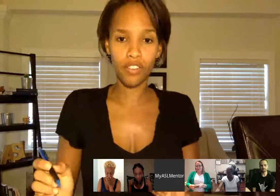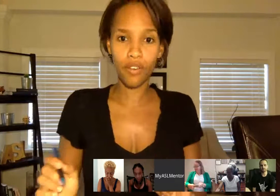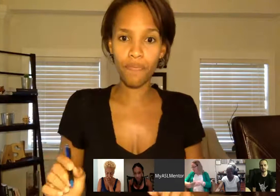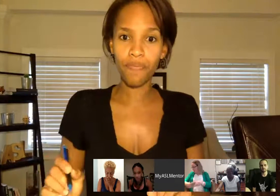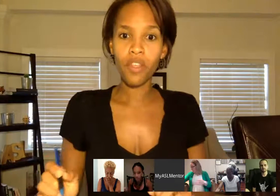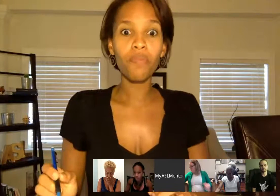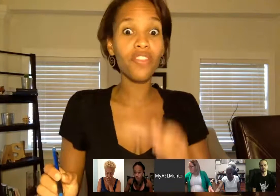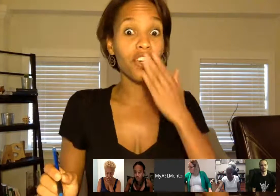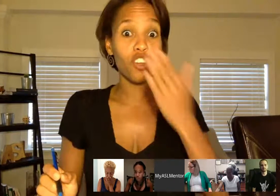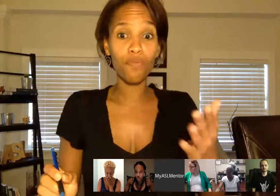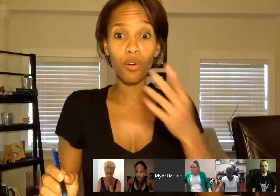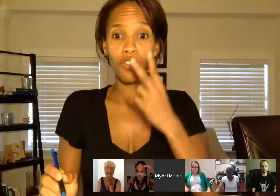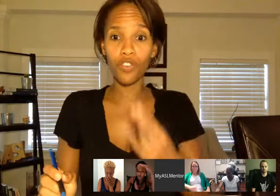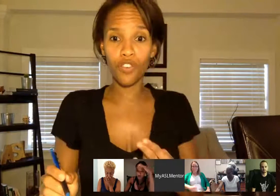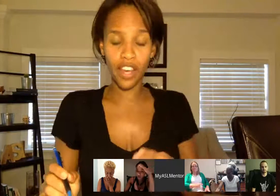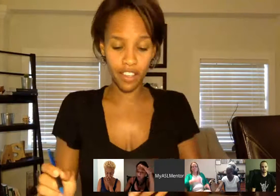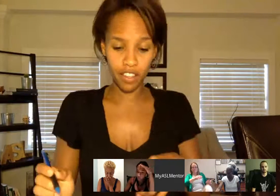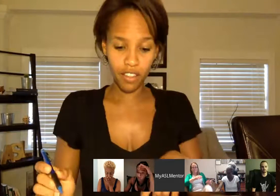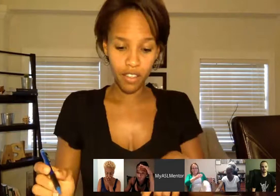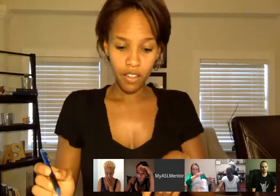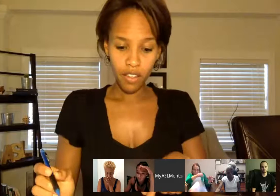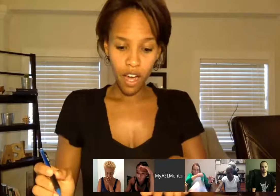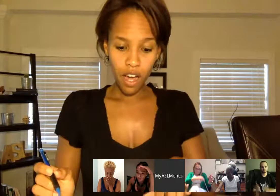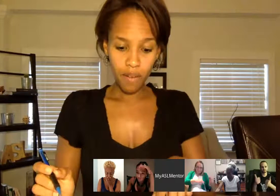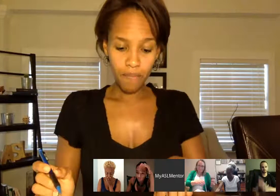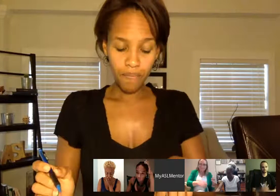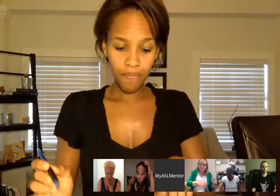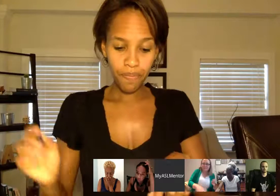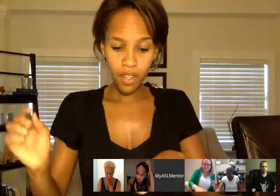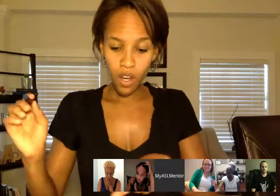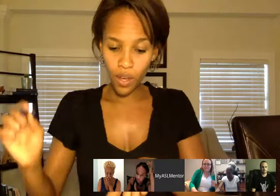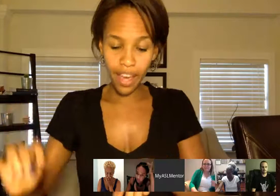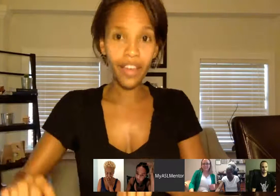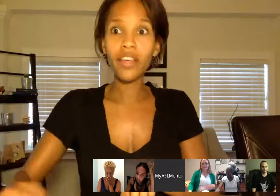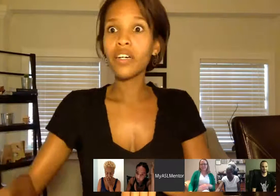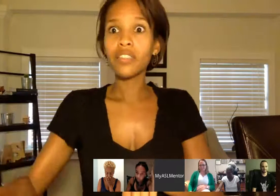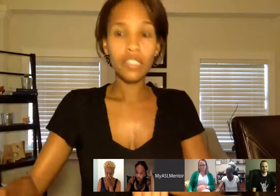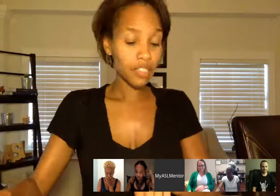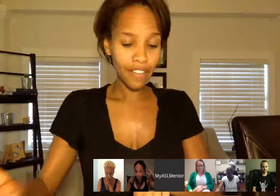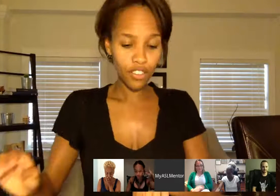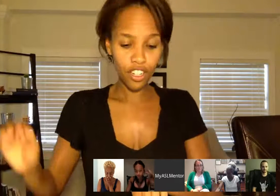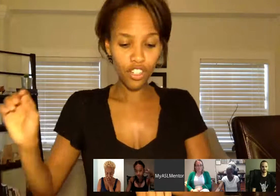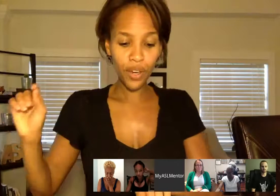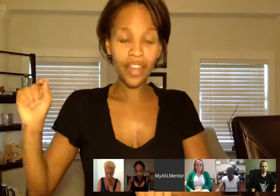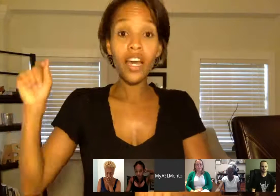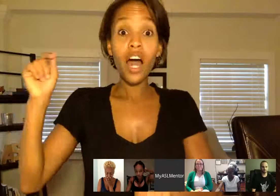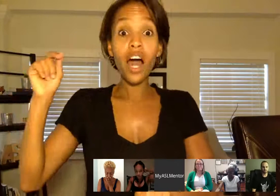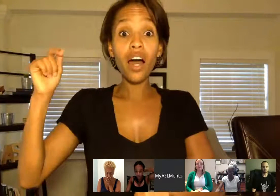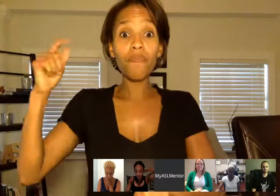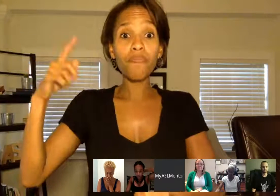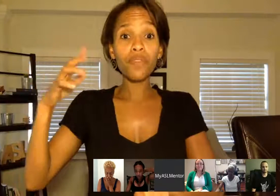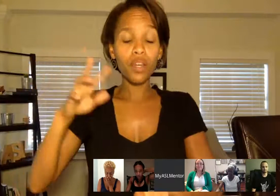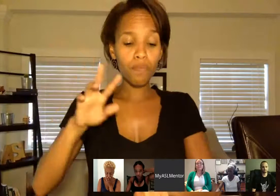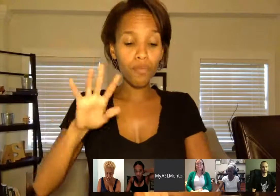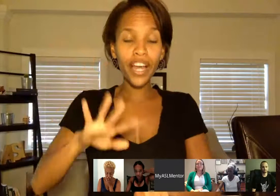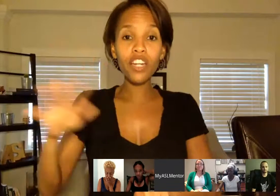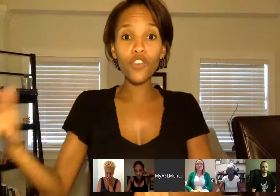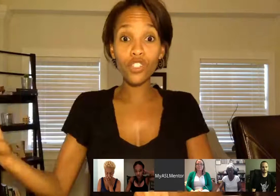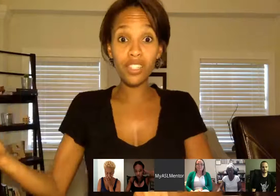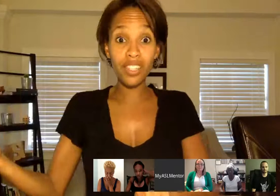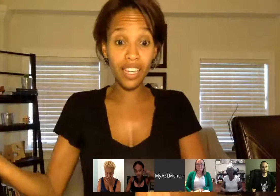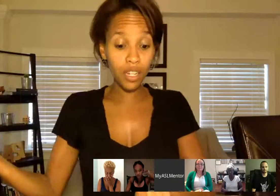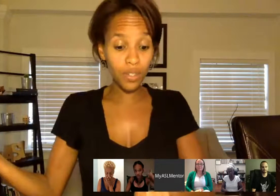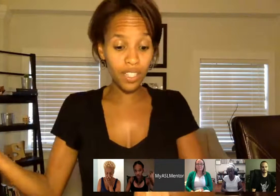let you guys know. But thank you, both of you, for that. Okay. Oh, I have to rush. Okay.